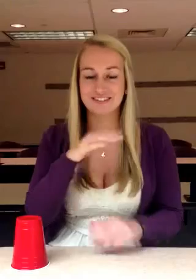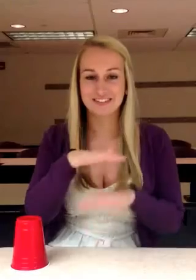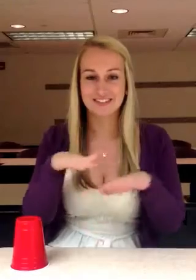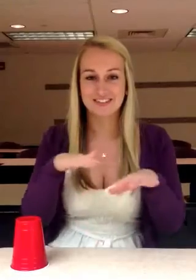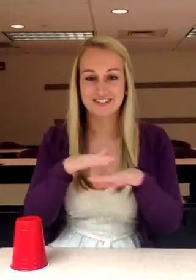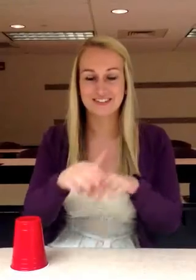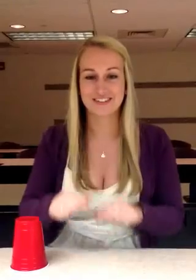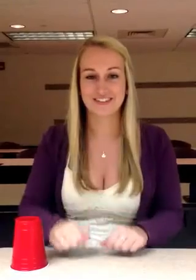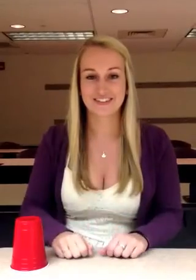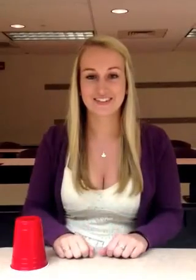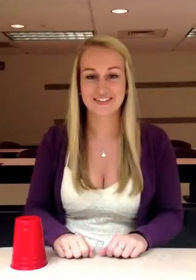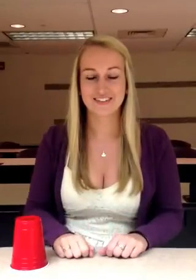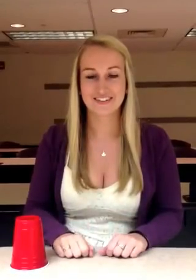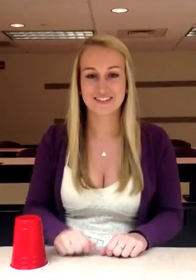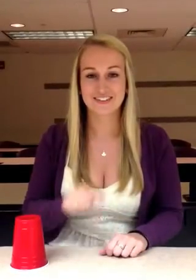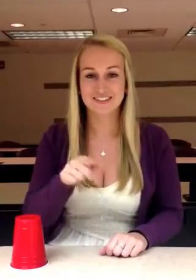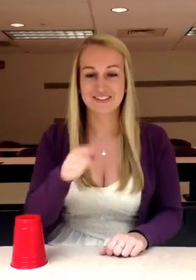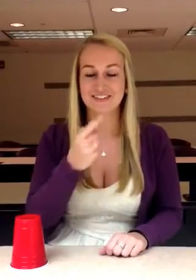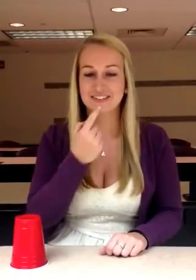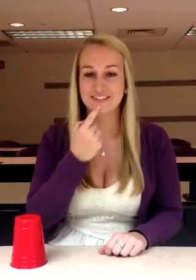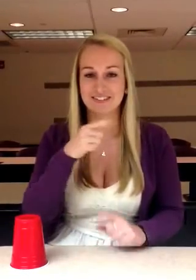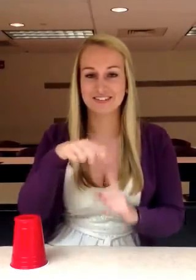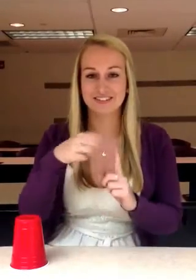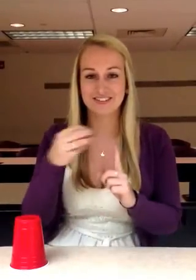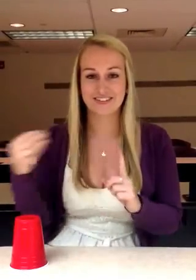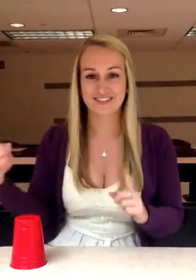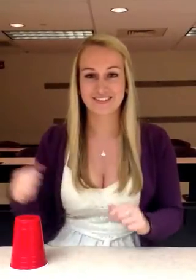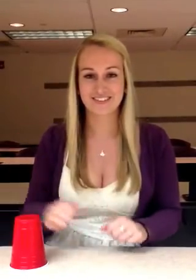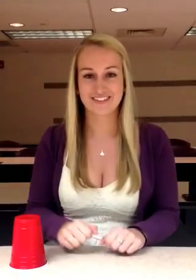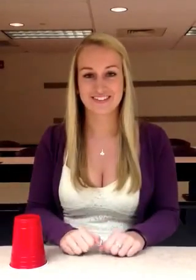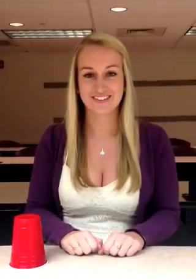miss me everywhere, oh, you're gonna miss me when I'm gone.